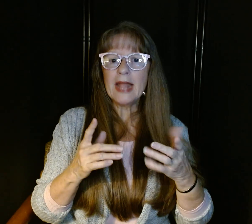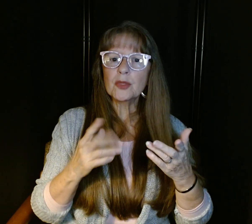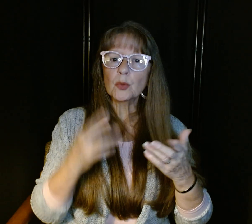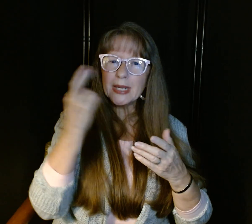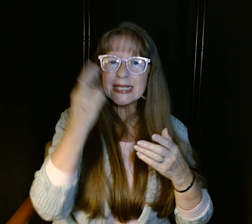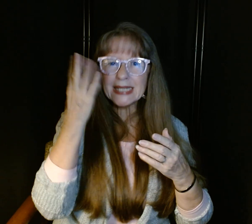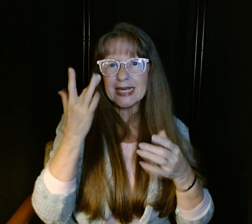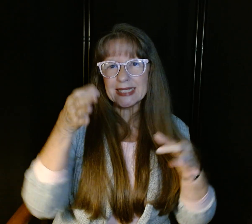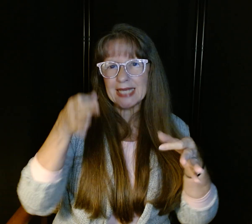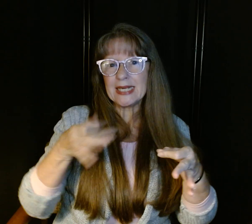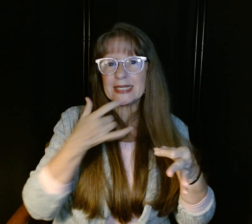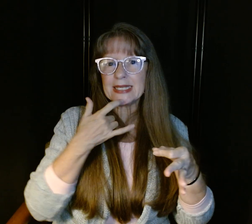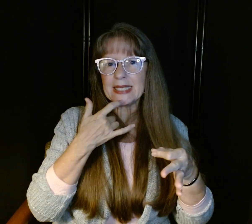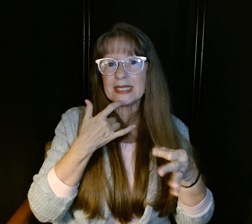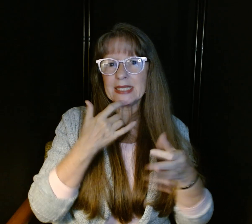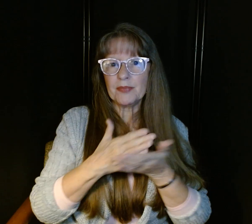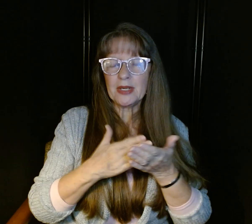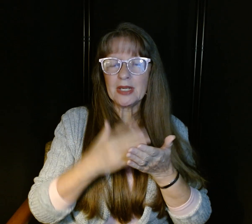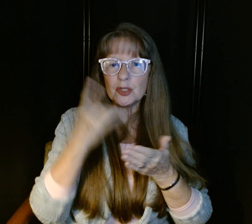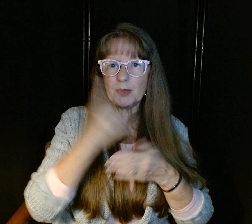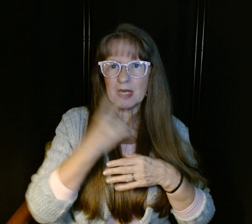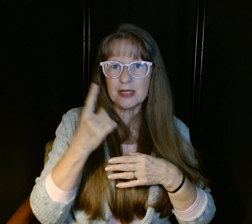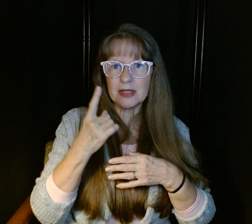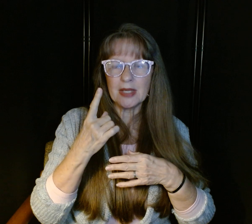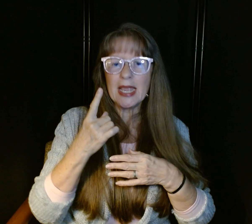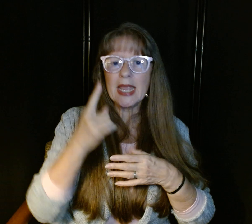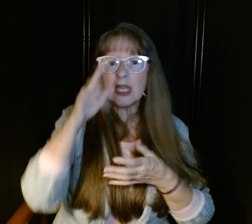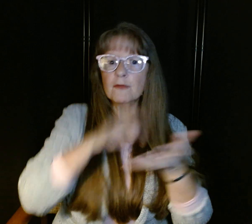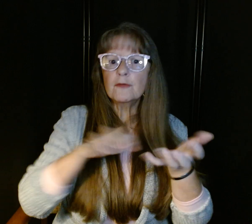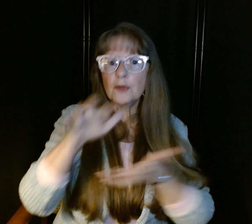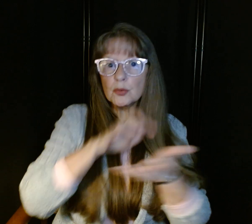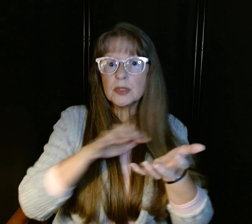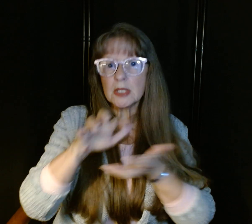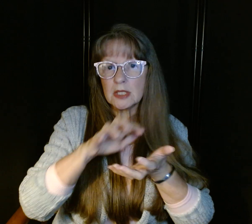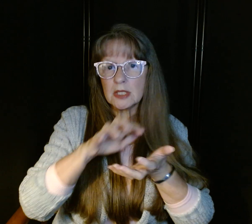the reason I decided to say something is because it confuses,